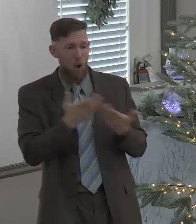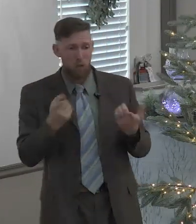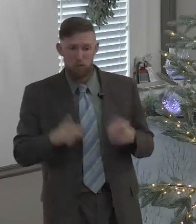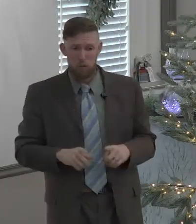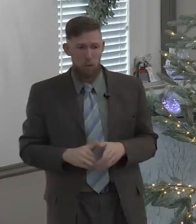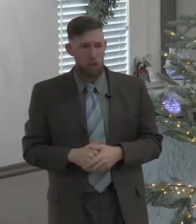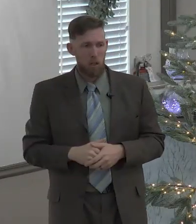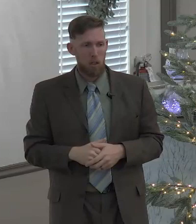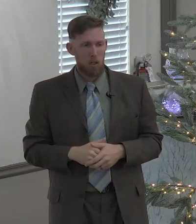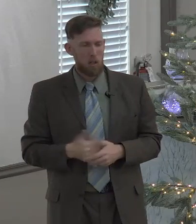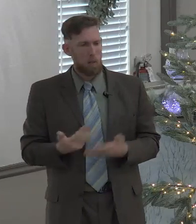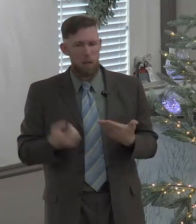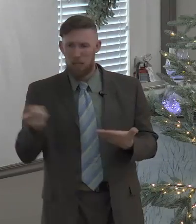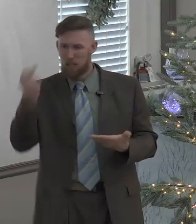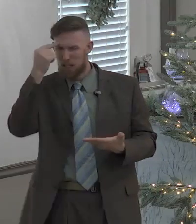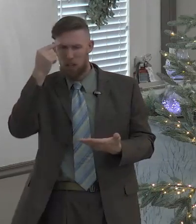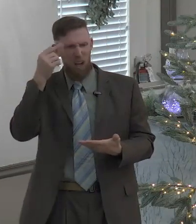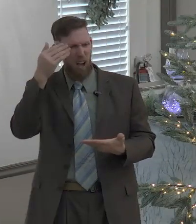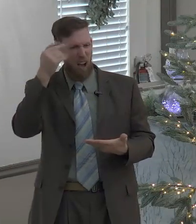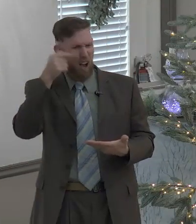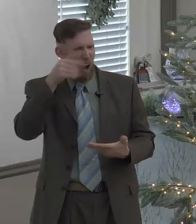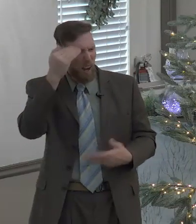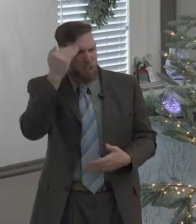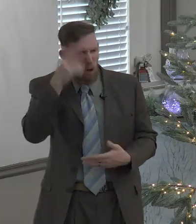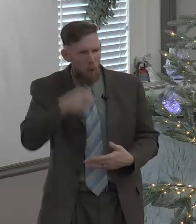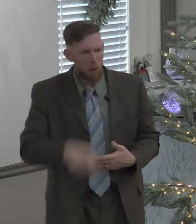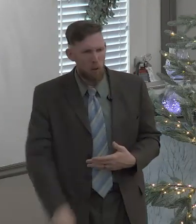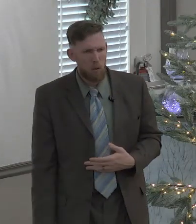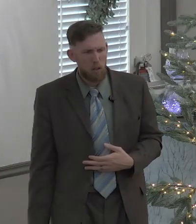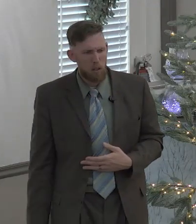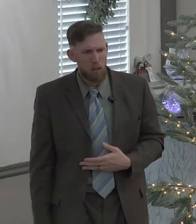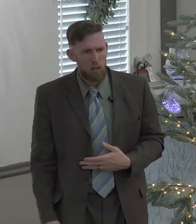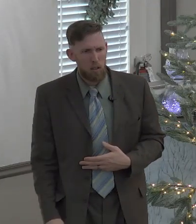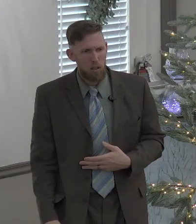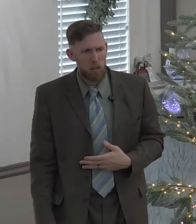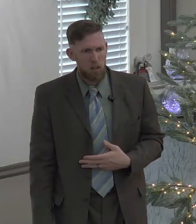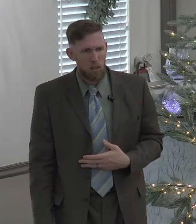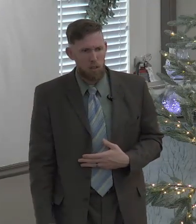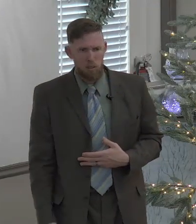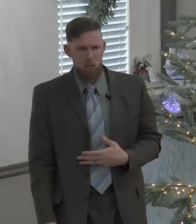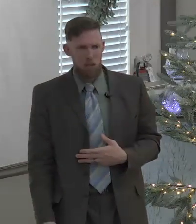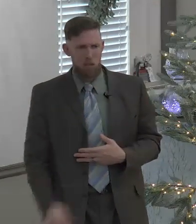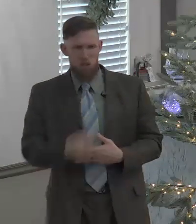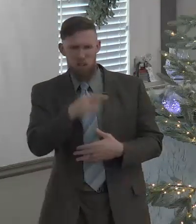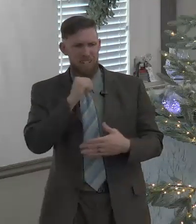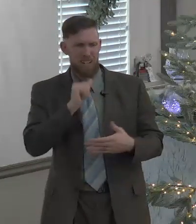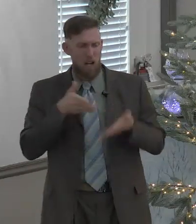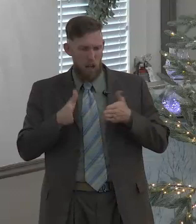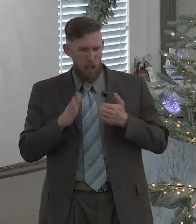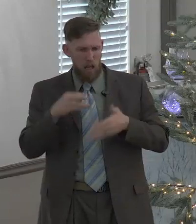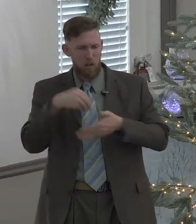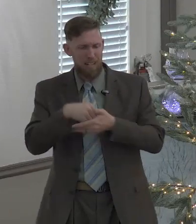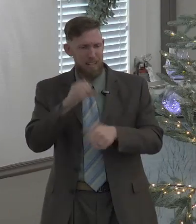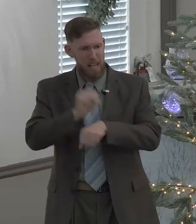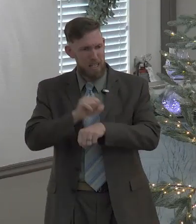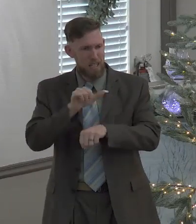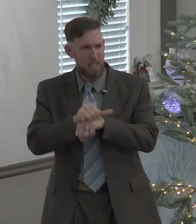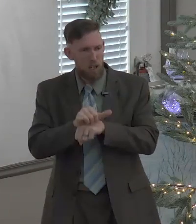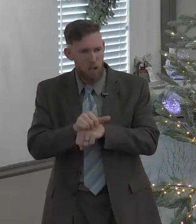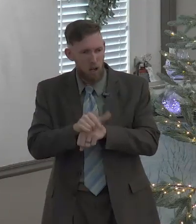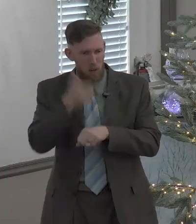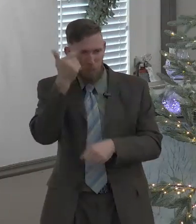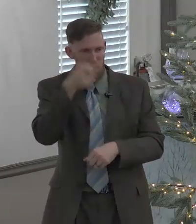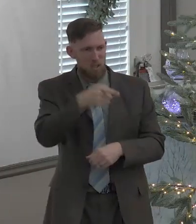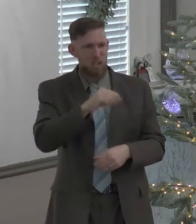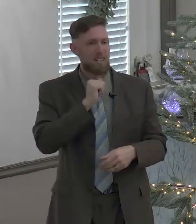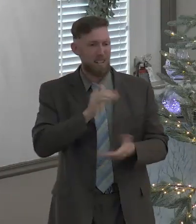But Jairus, once this all happened, she's going, he might be thinking in his mind, I know this woman. She's unclean.